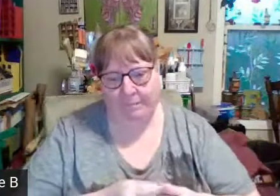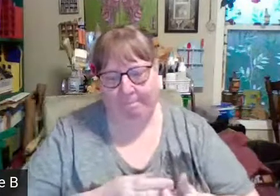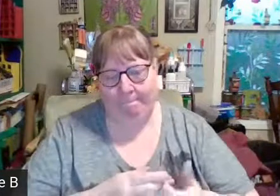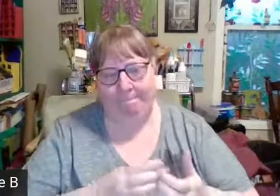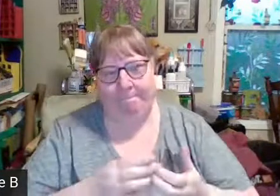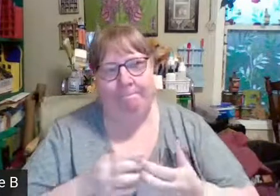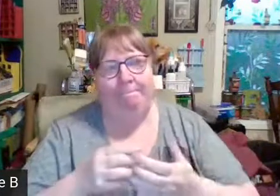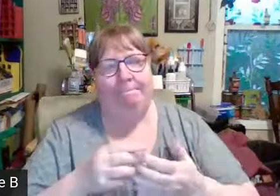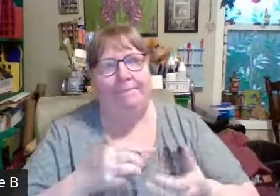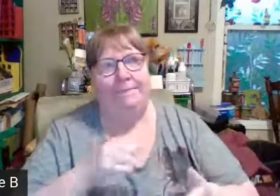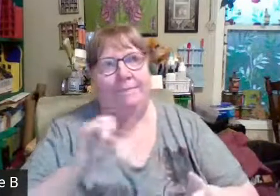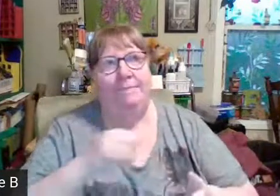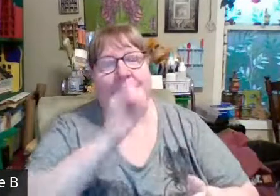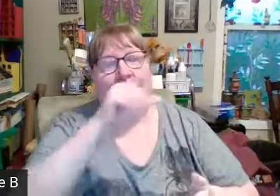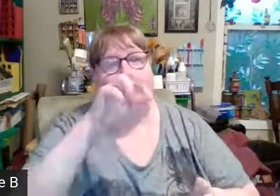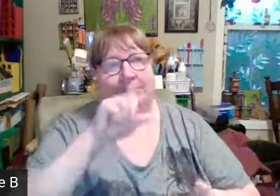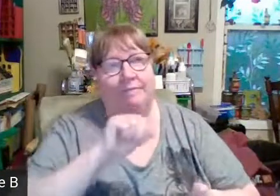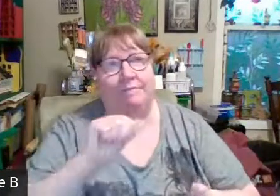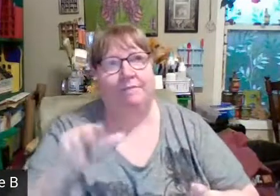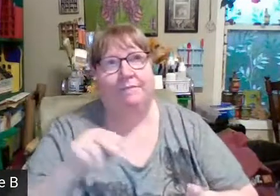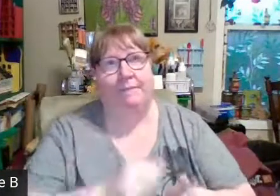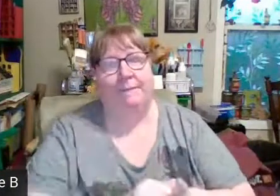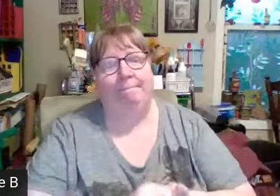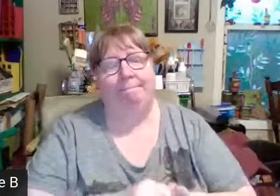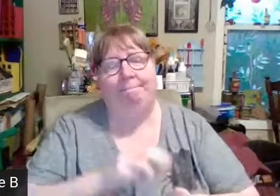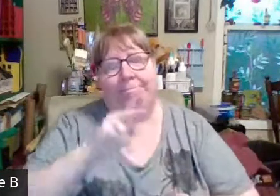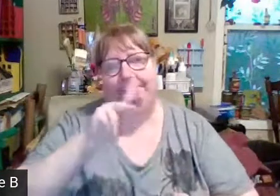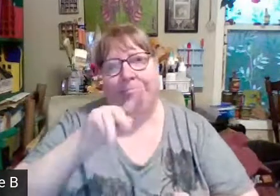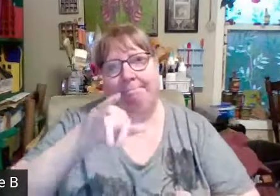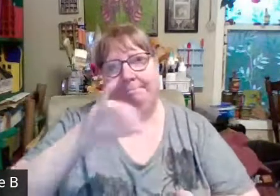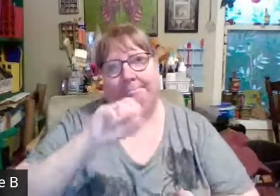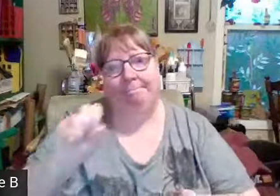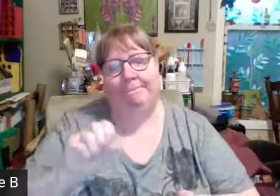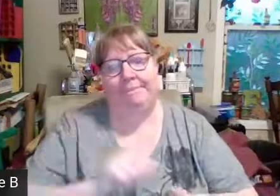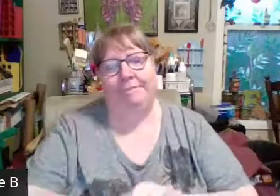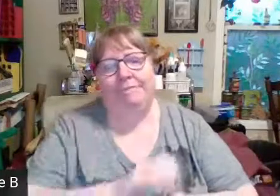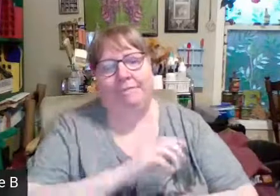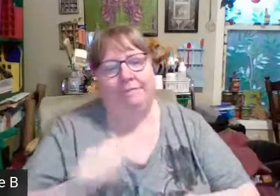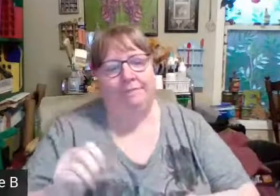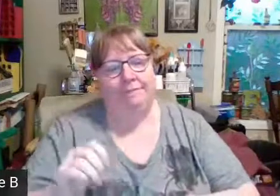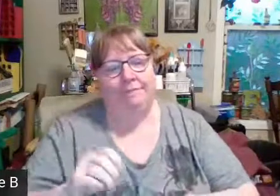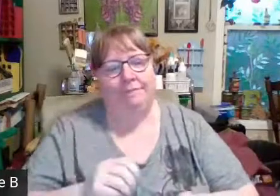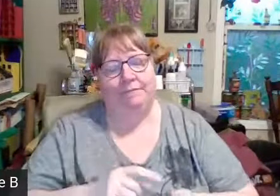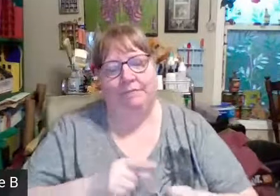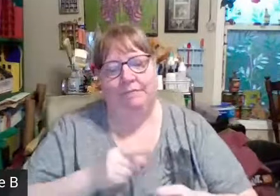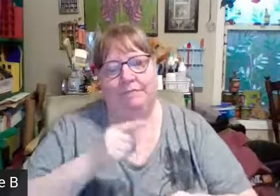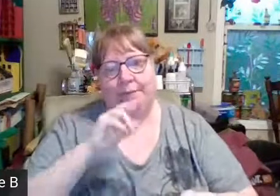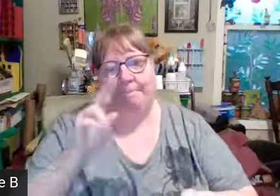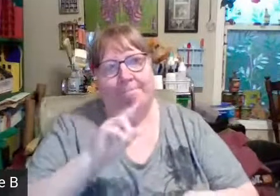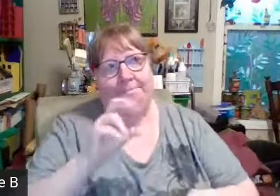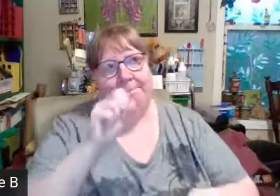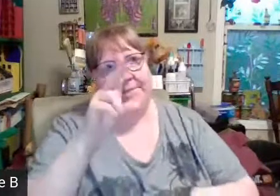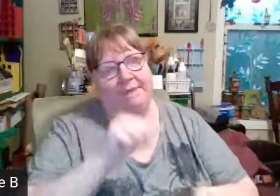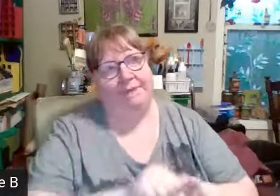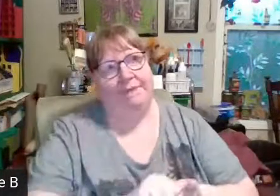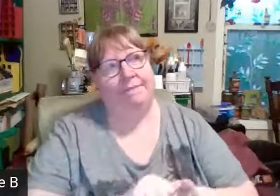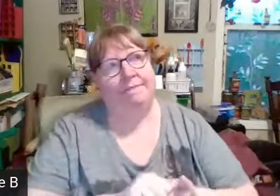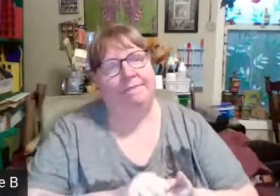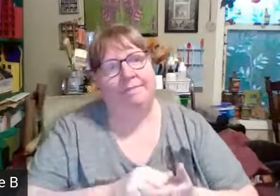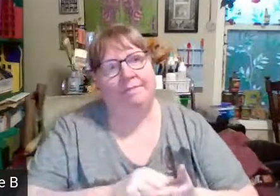were talking about how we use the Heartist list. And the Heartist list, the smile